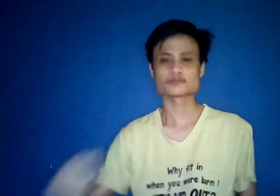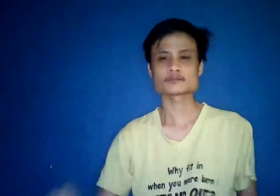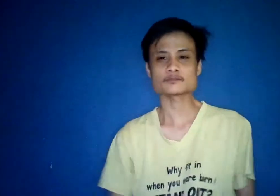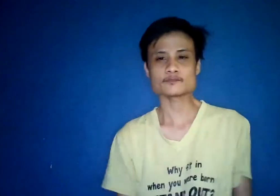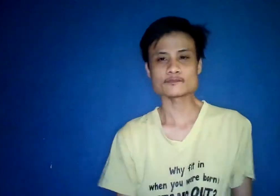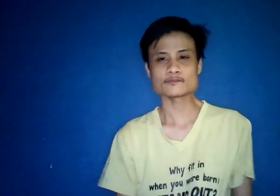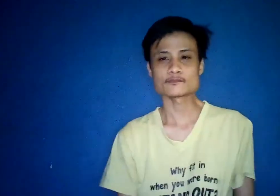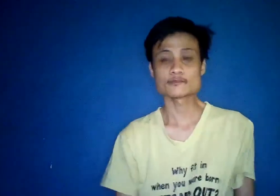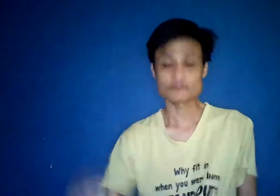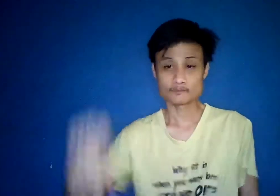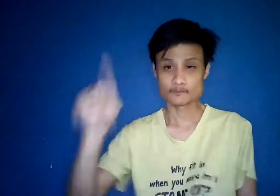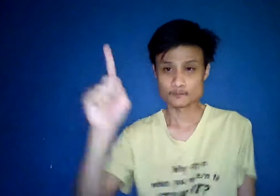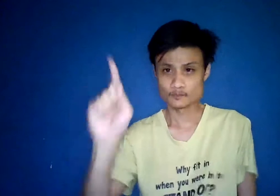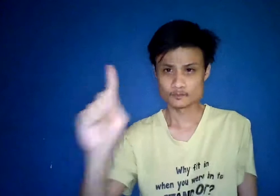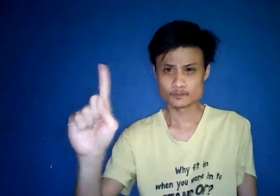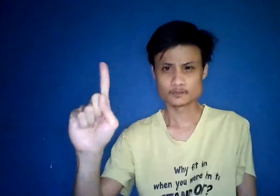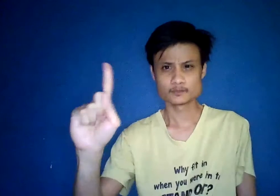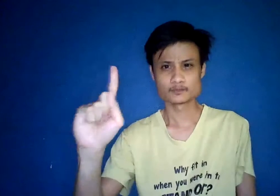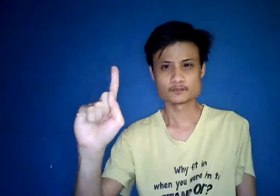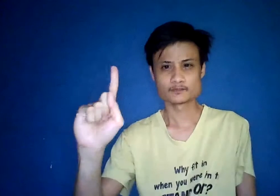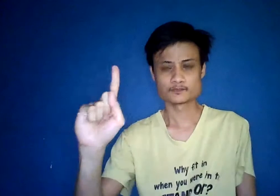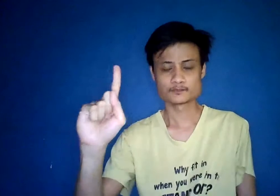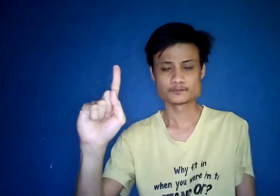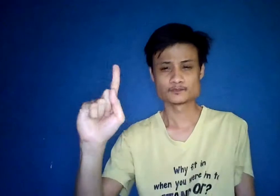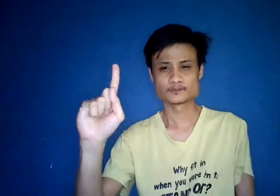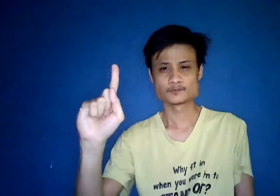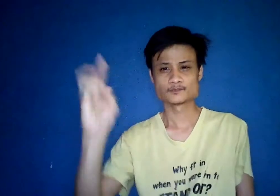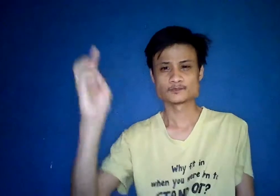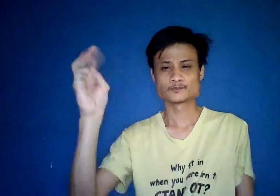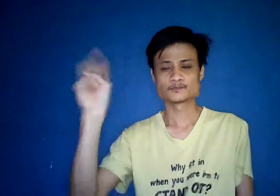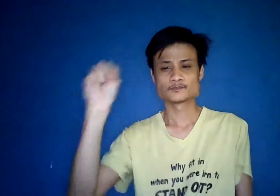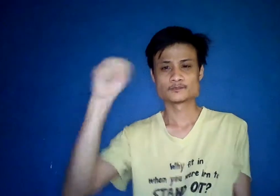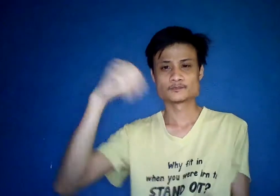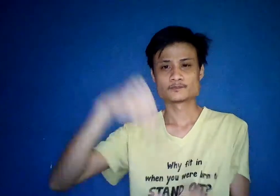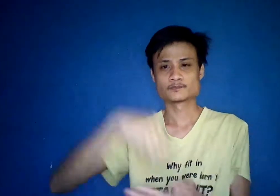Together, let us witness the last stages of development in this project.